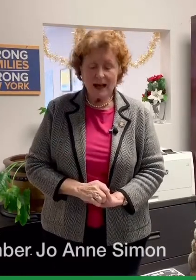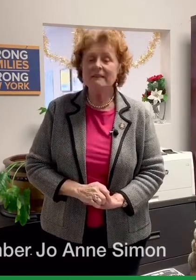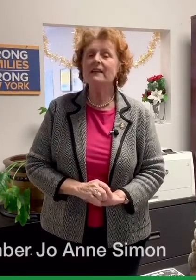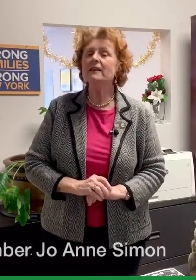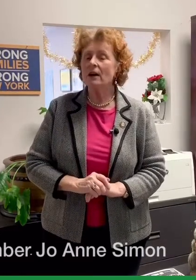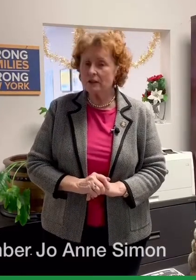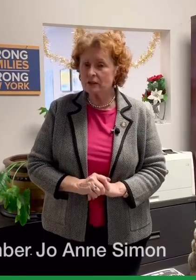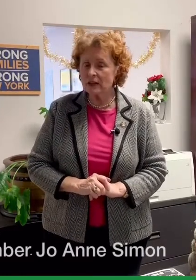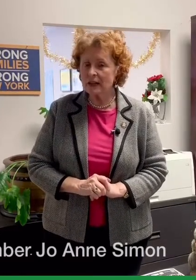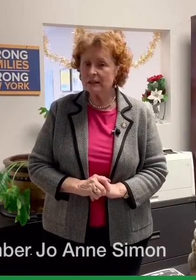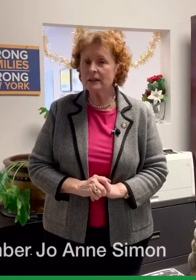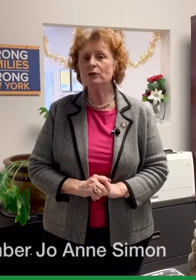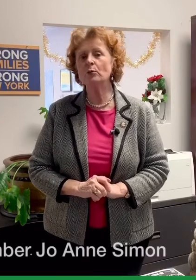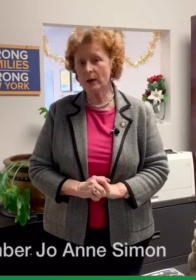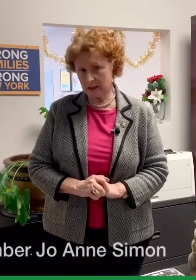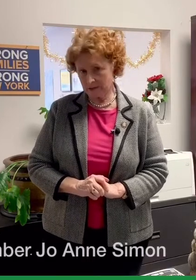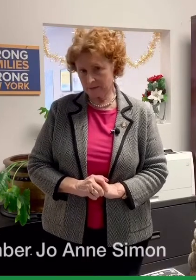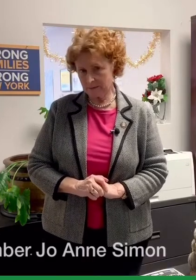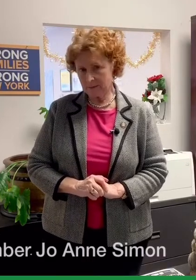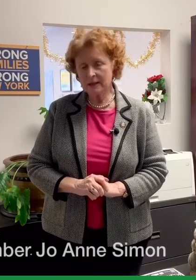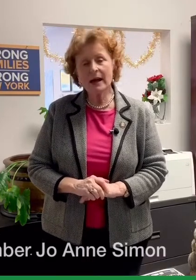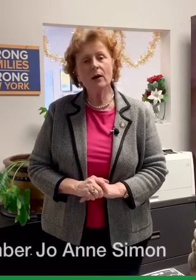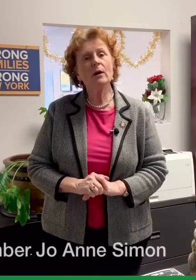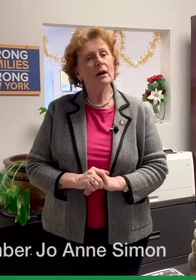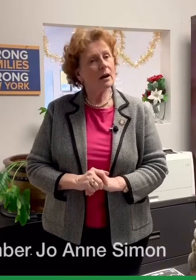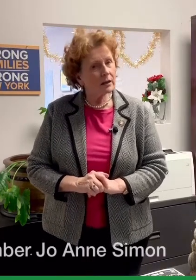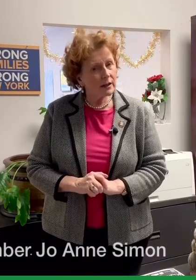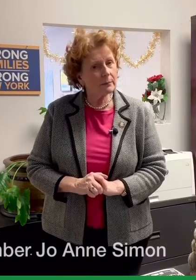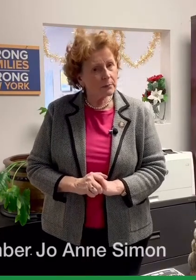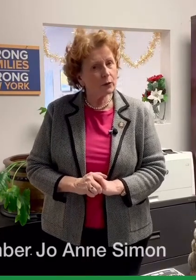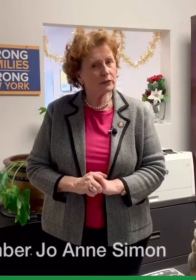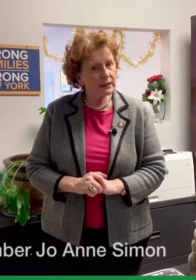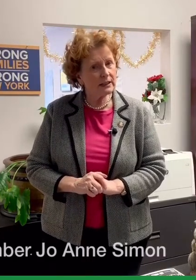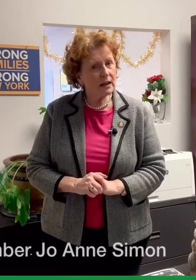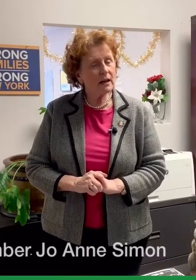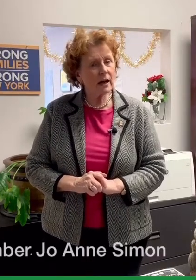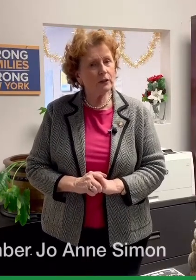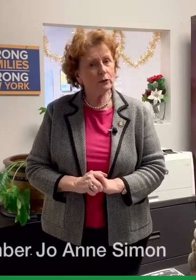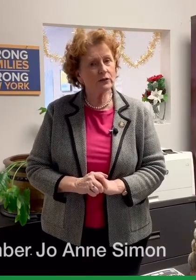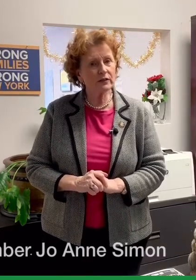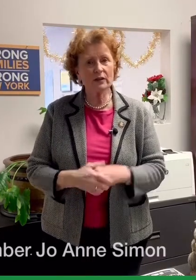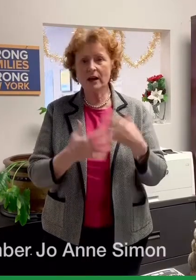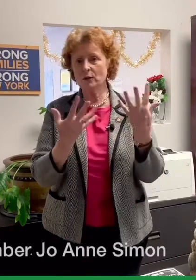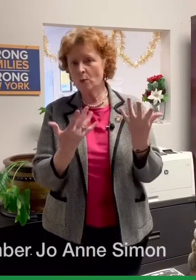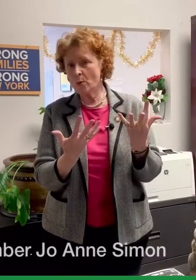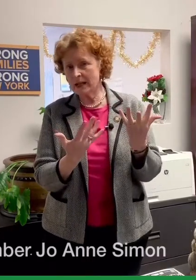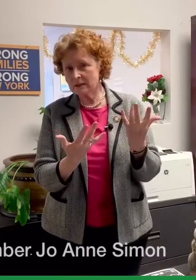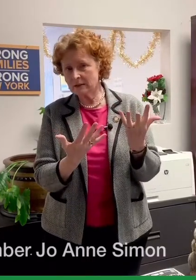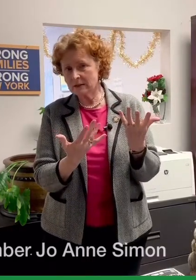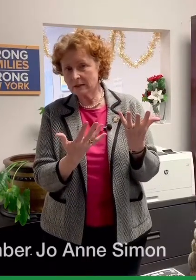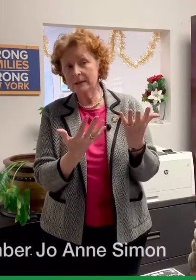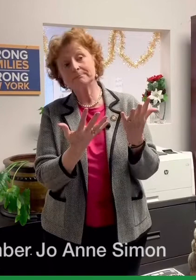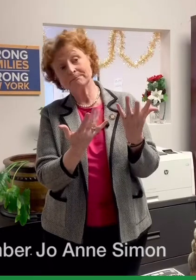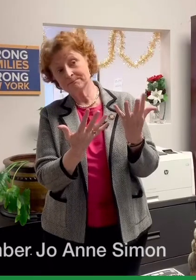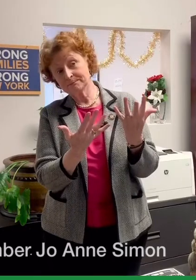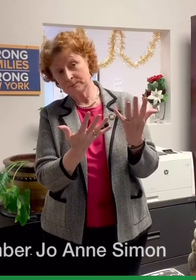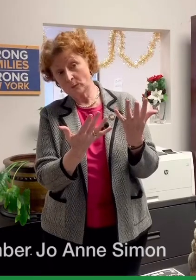then the other sign is wait. Now, mostly I use the sign wait, like hold